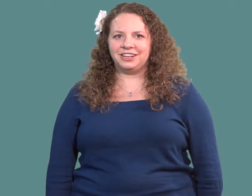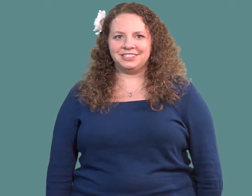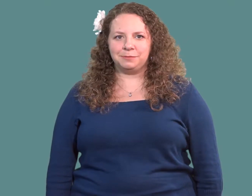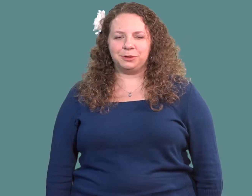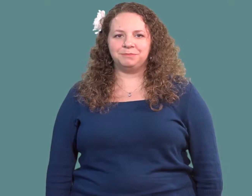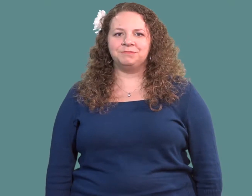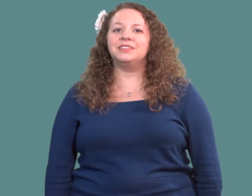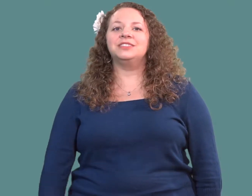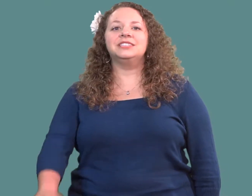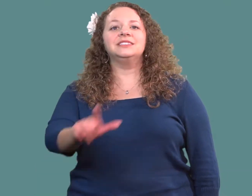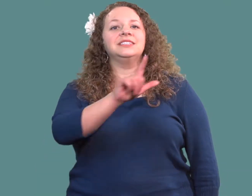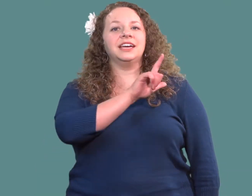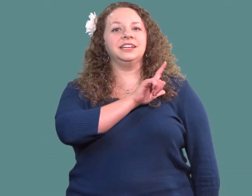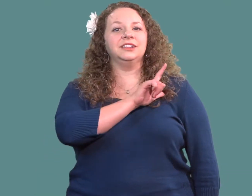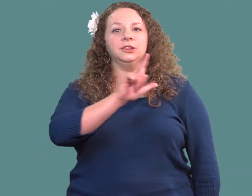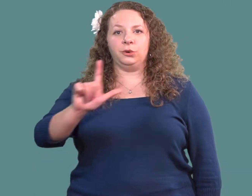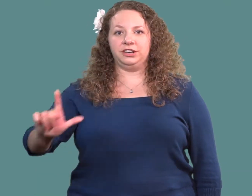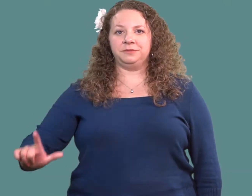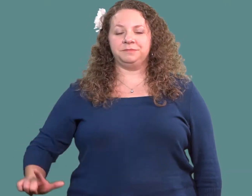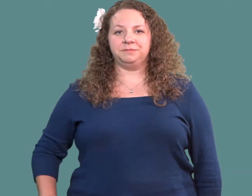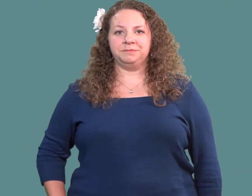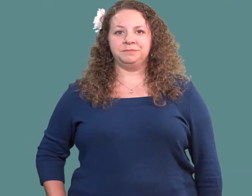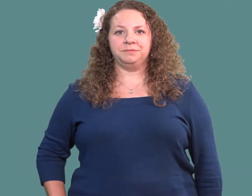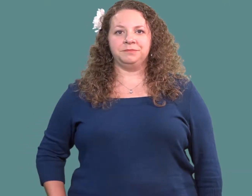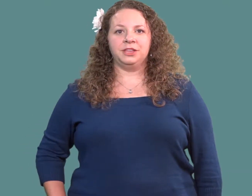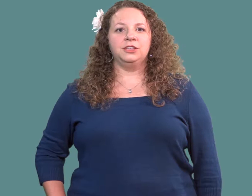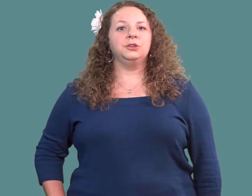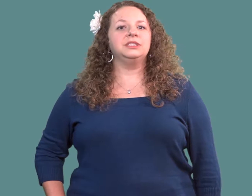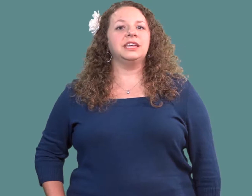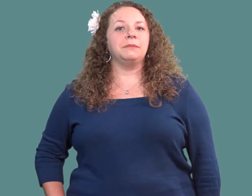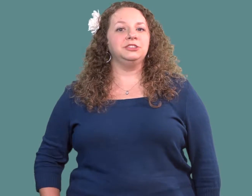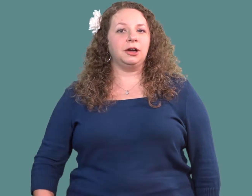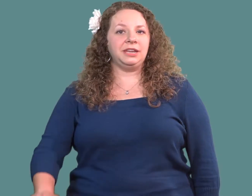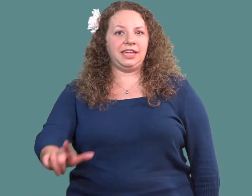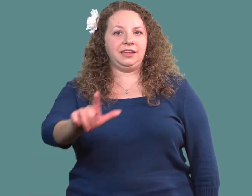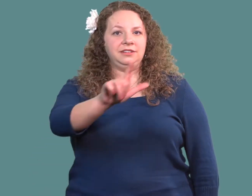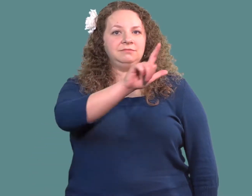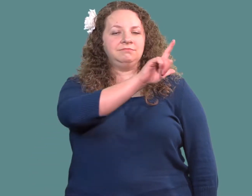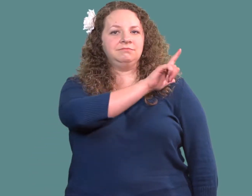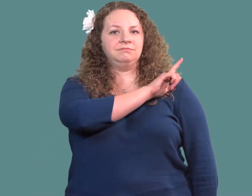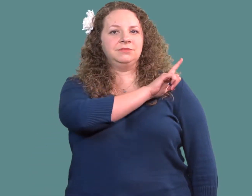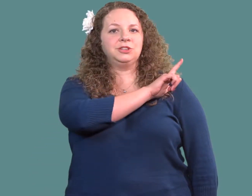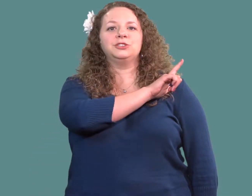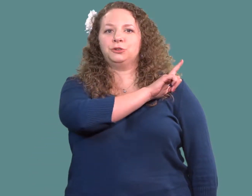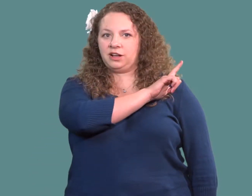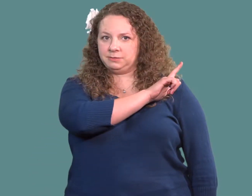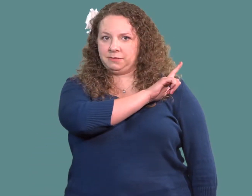an example. This is the sign Lord. Notice that my dominant hand starts across my